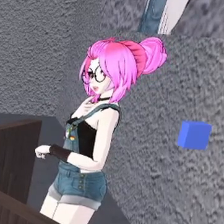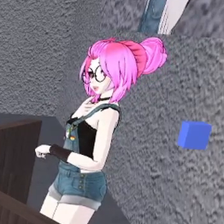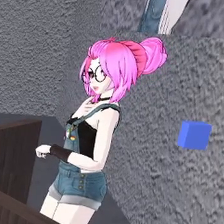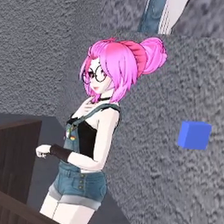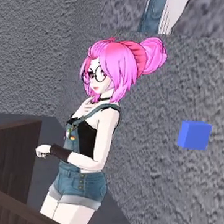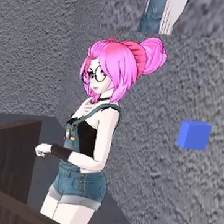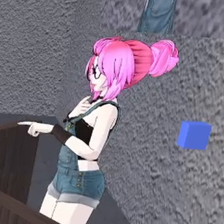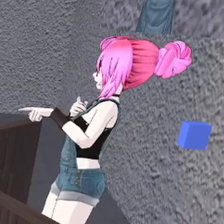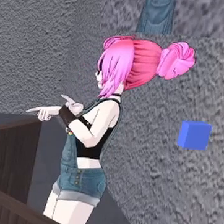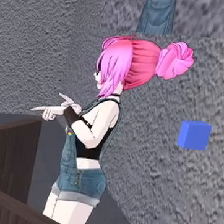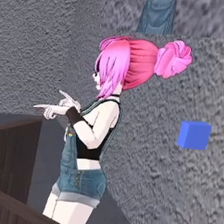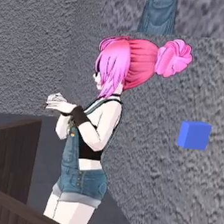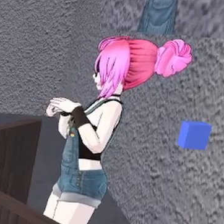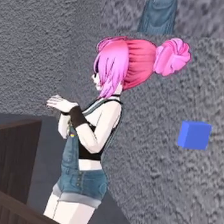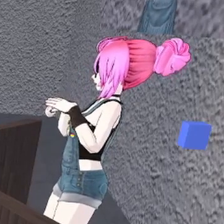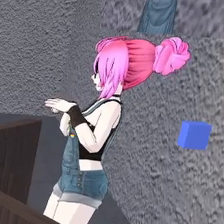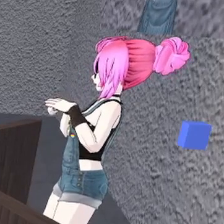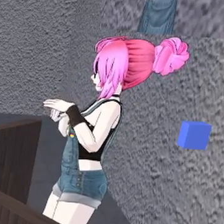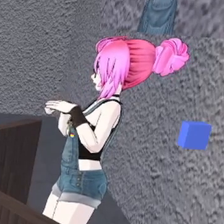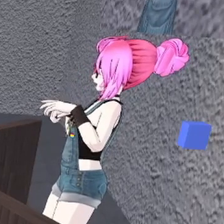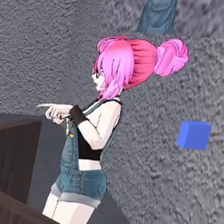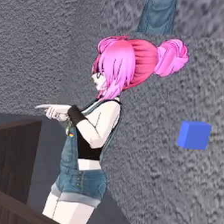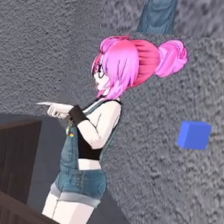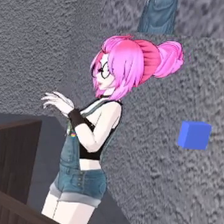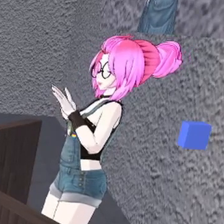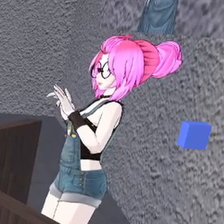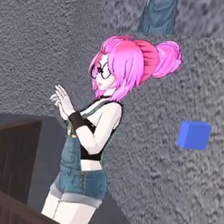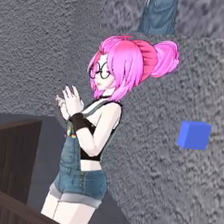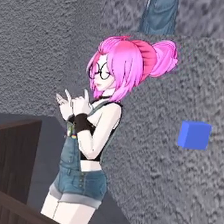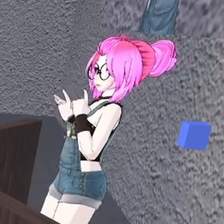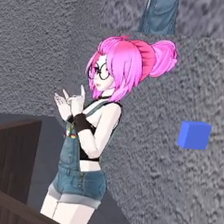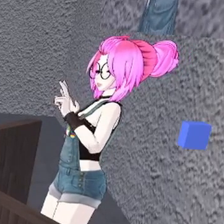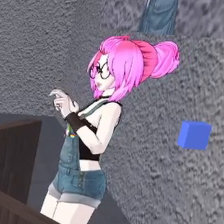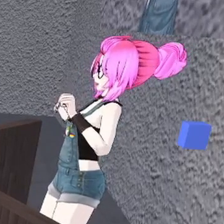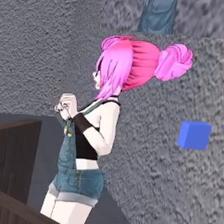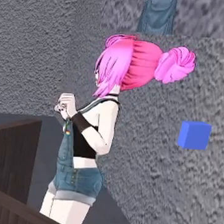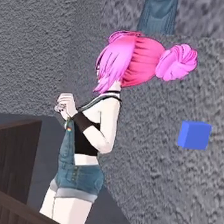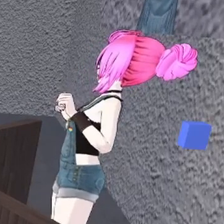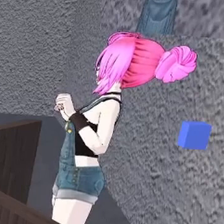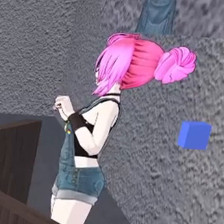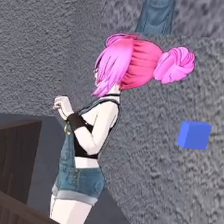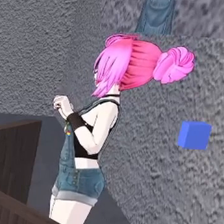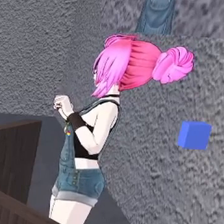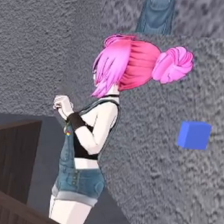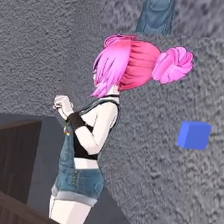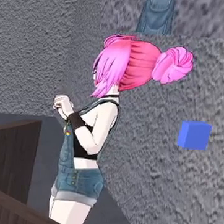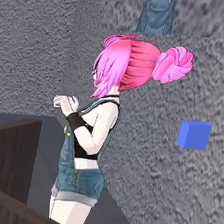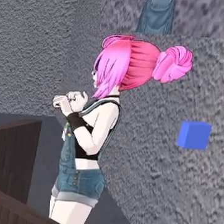it. Paige is our archivist. They're the one who records everyone. I think no. Okay. Well,